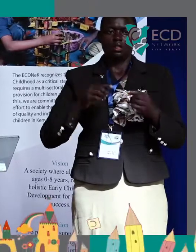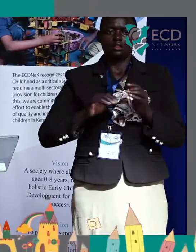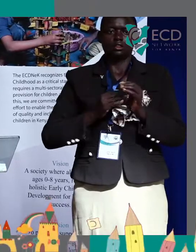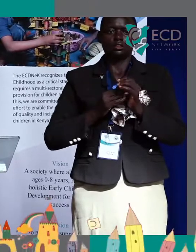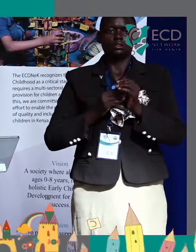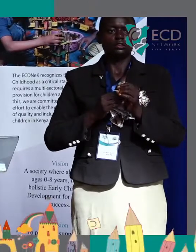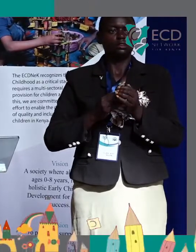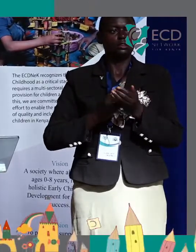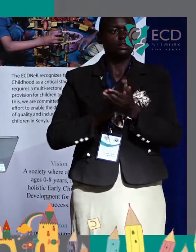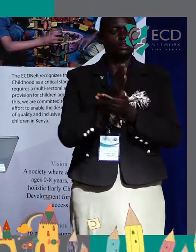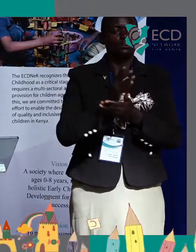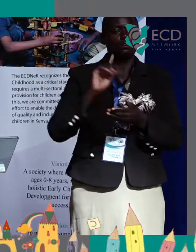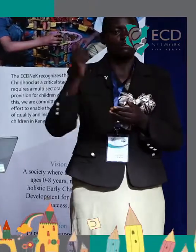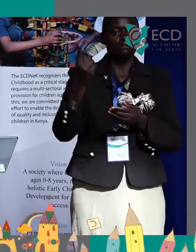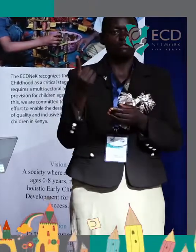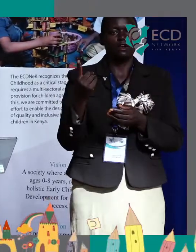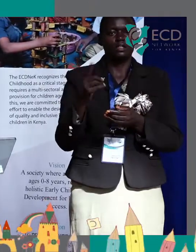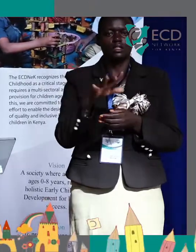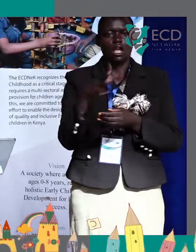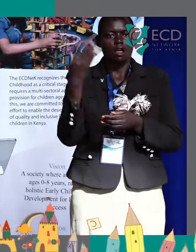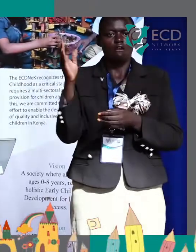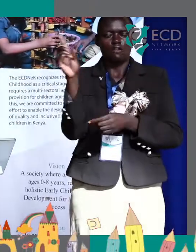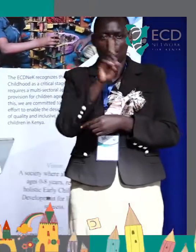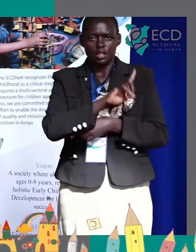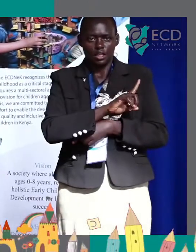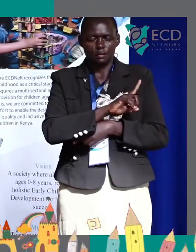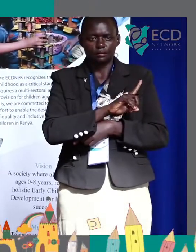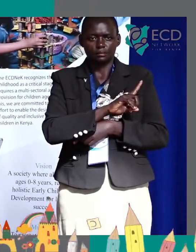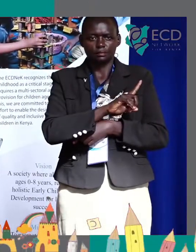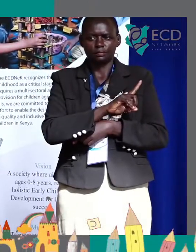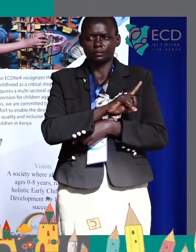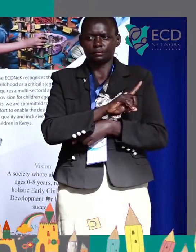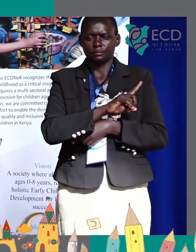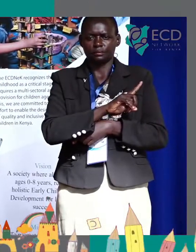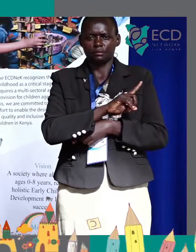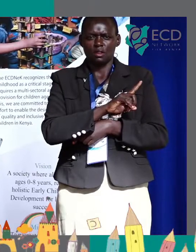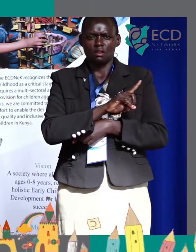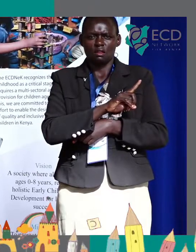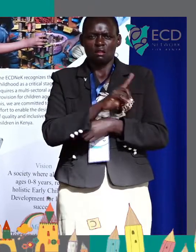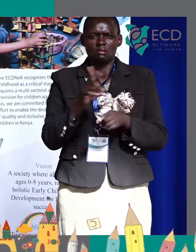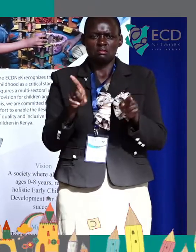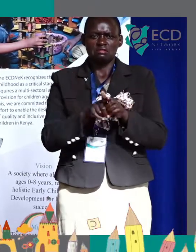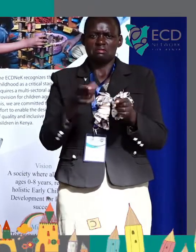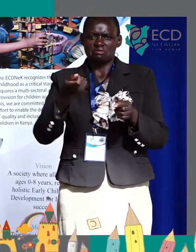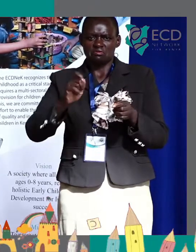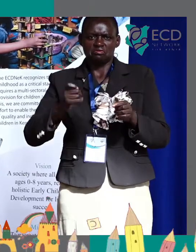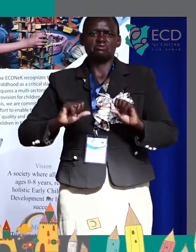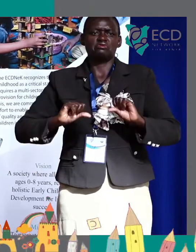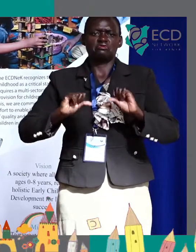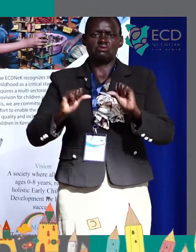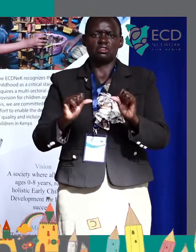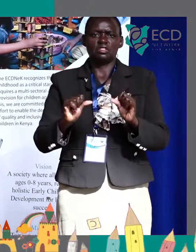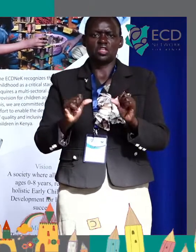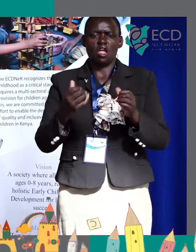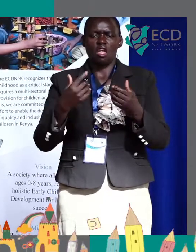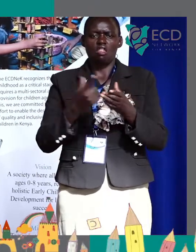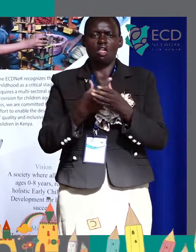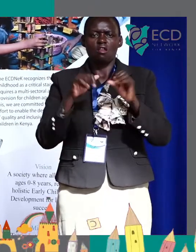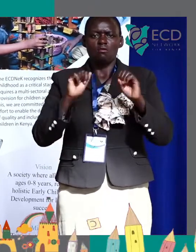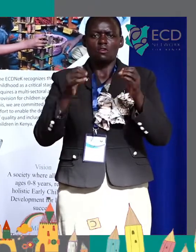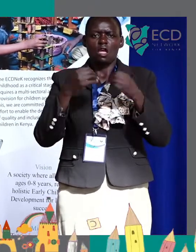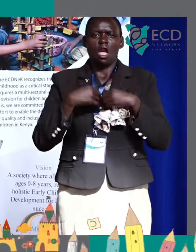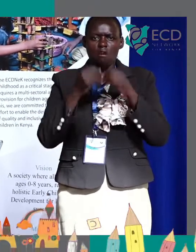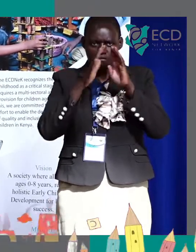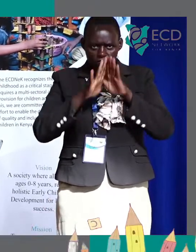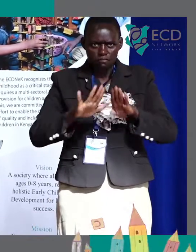for the day. If we could be comfortably seated and take notes, and then we will have our